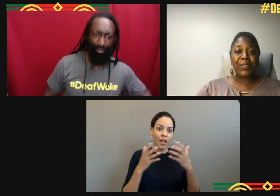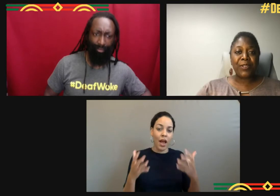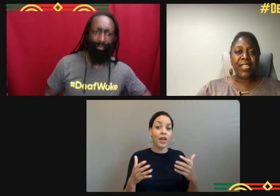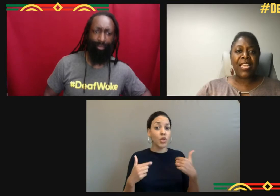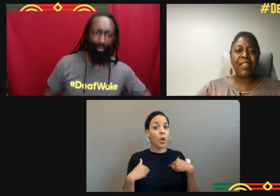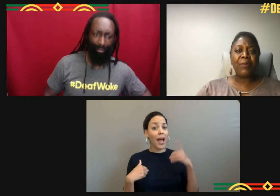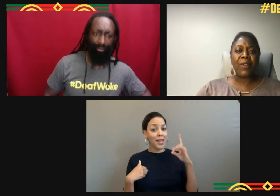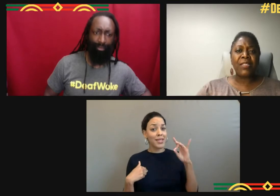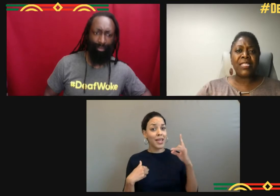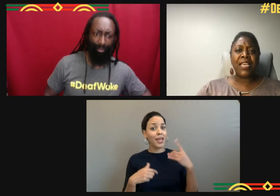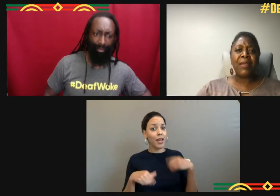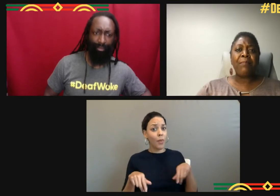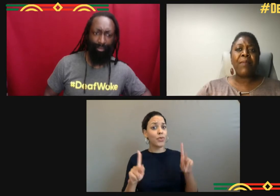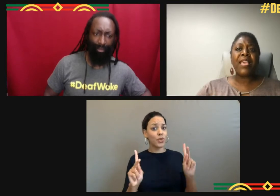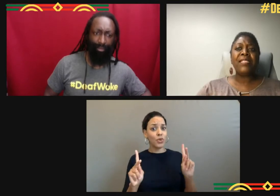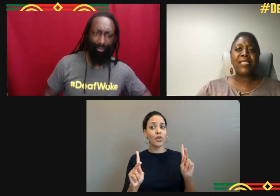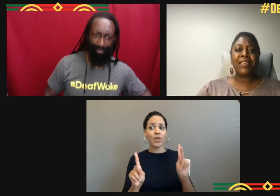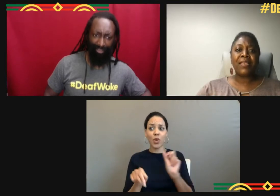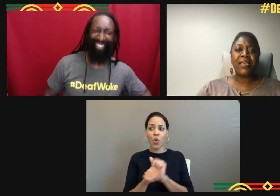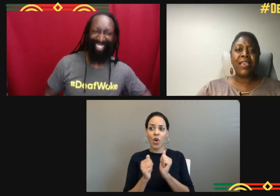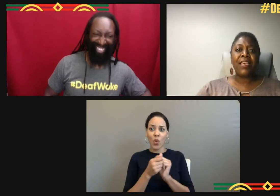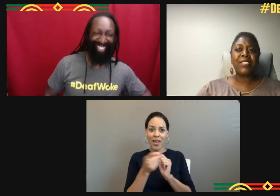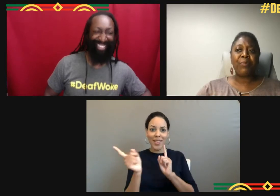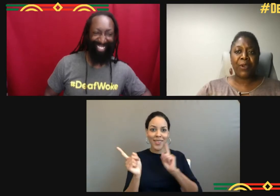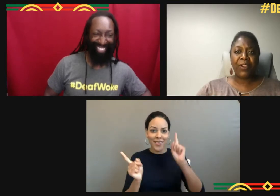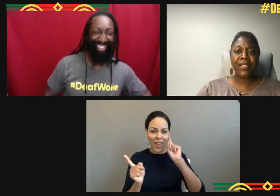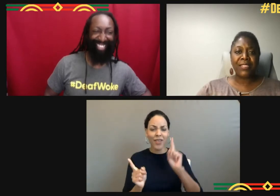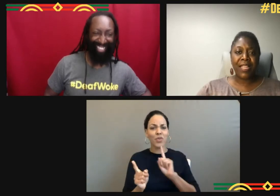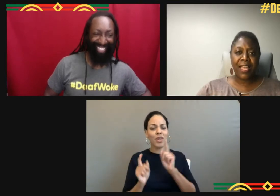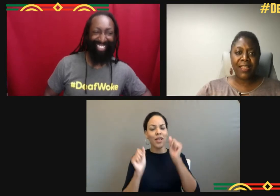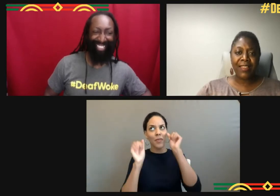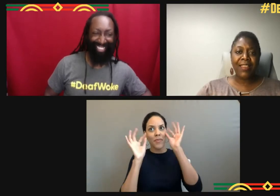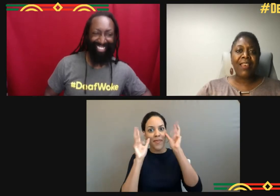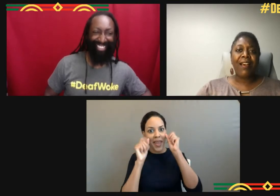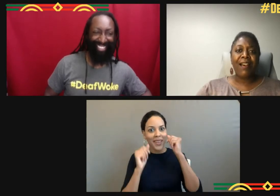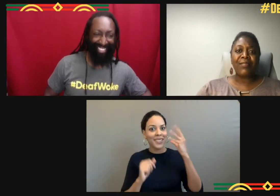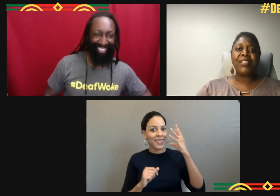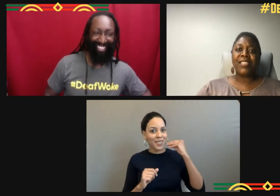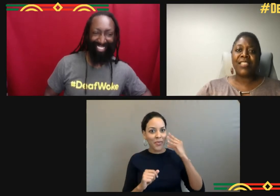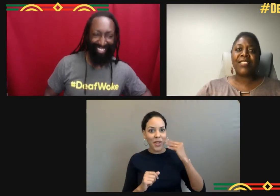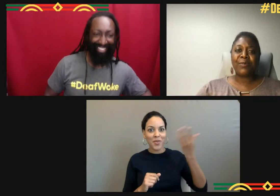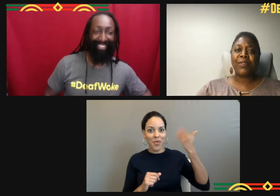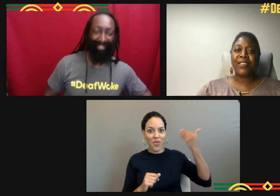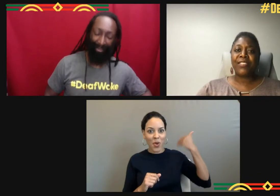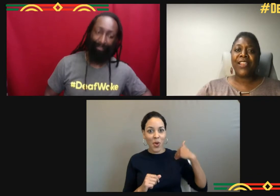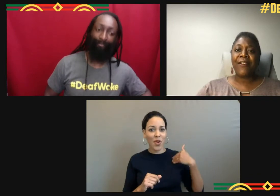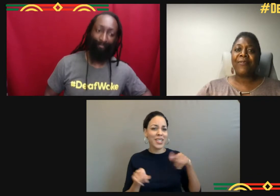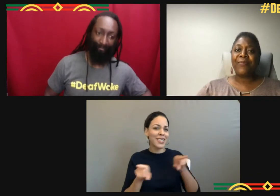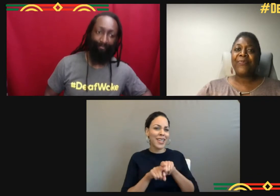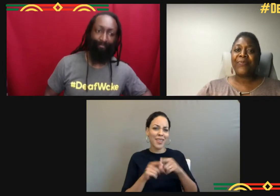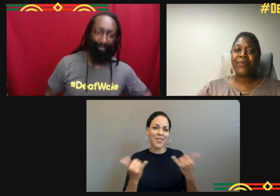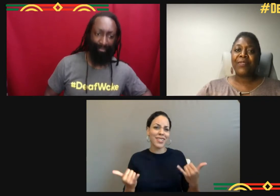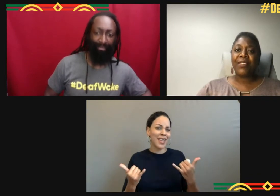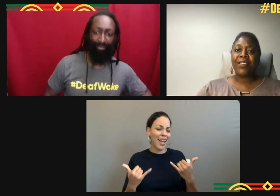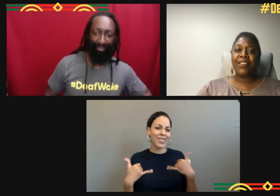the opportunity, and it was an amazing experience then, just like this one is